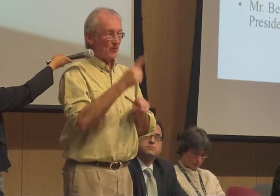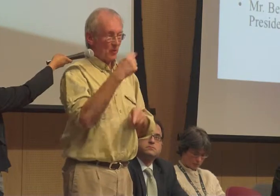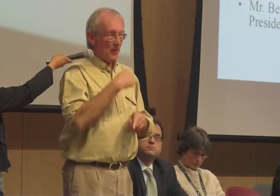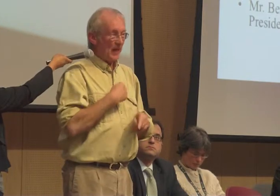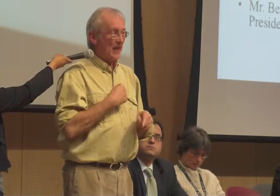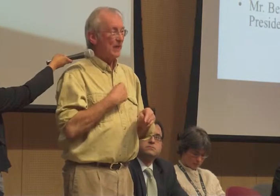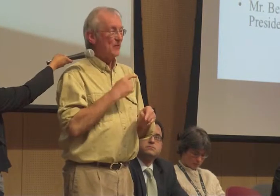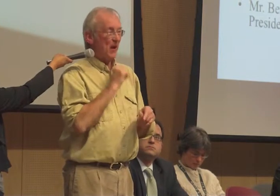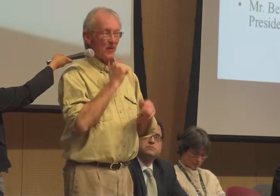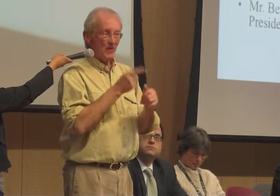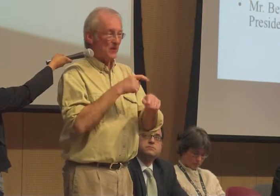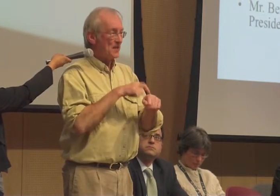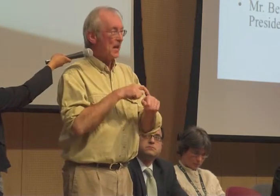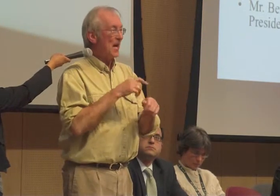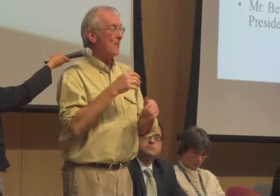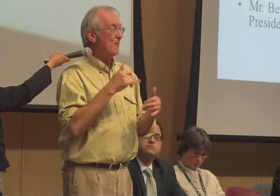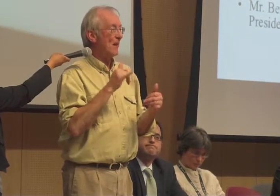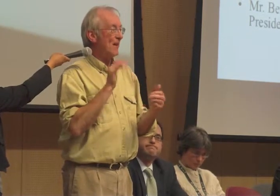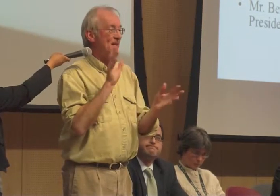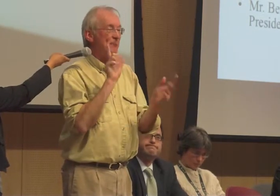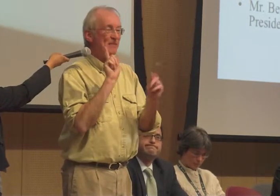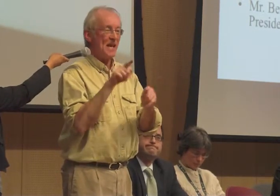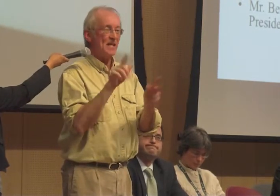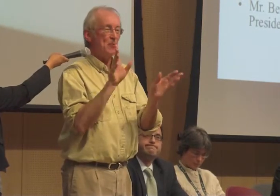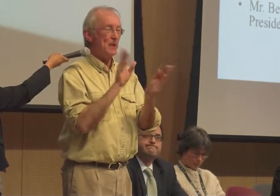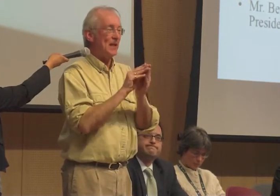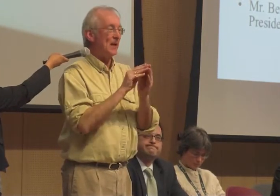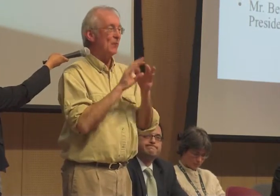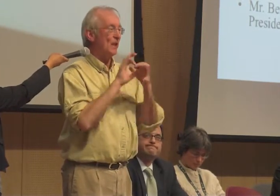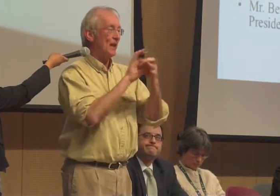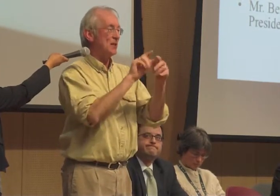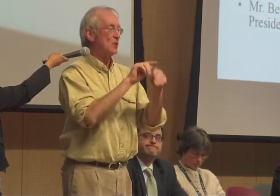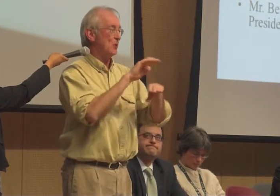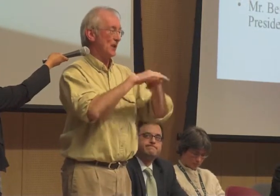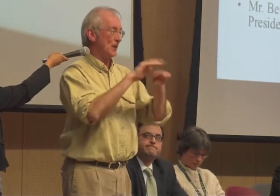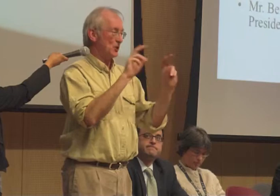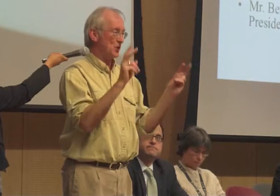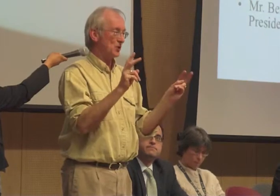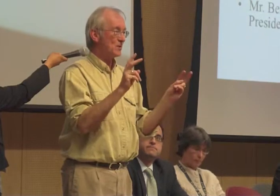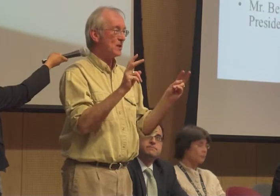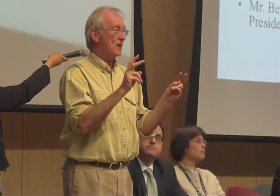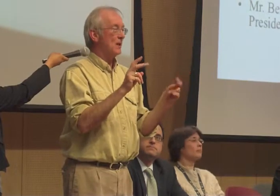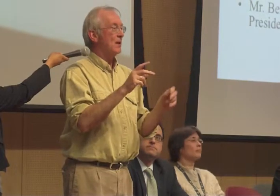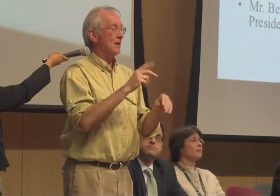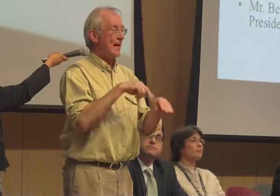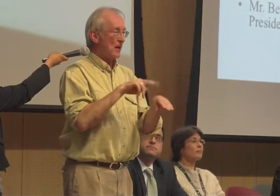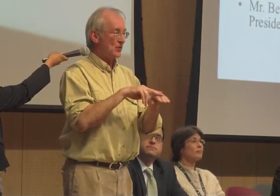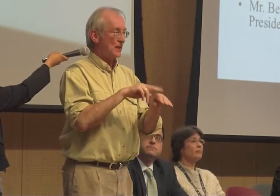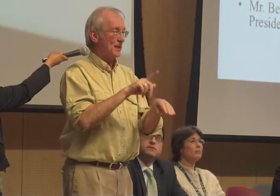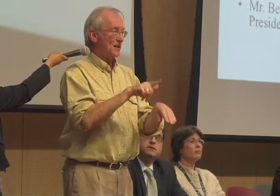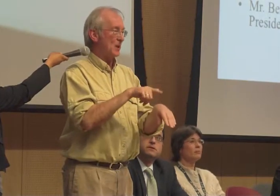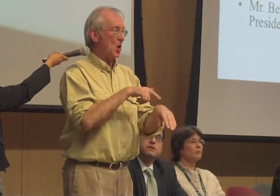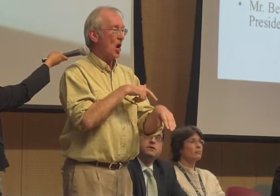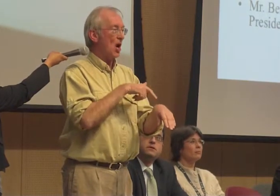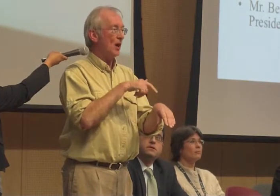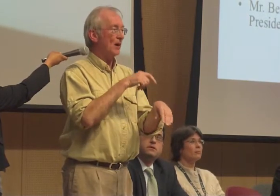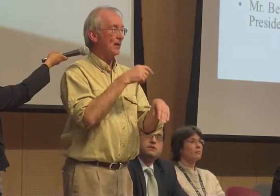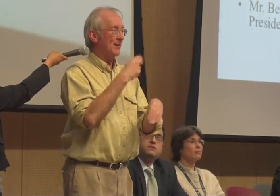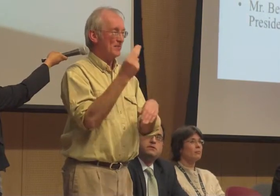for me, not the first time that I've attended a meeting related to English issues. Nationally, there's been